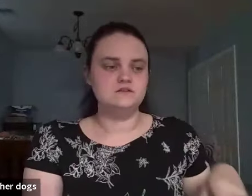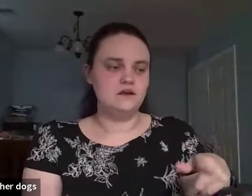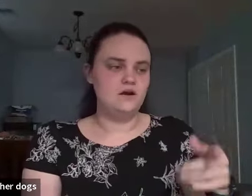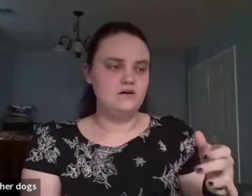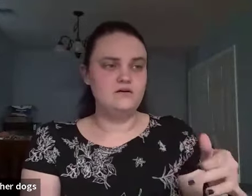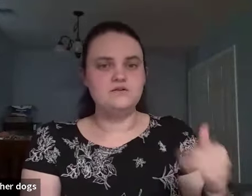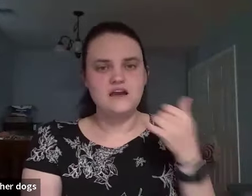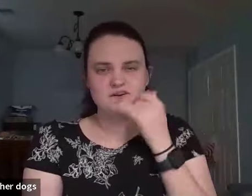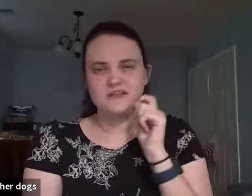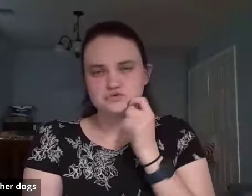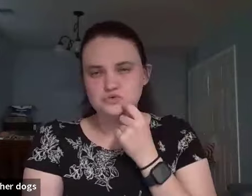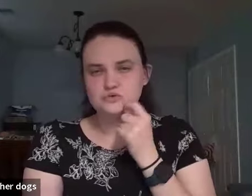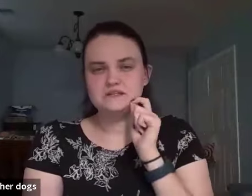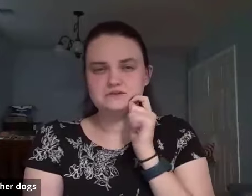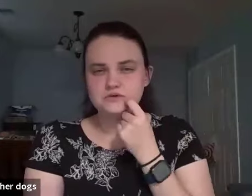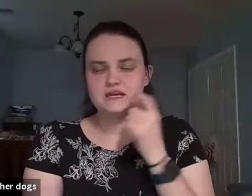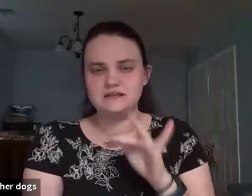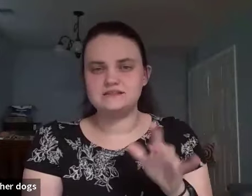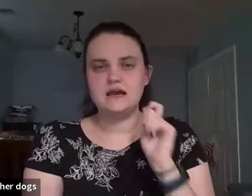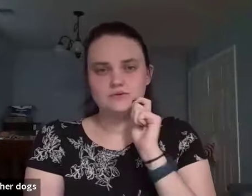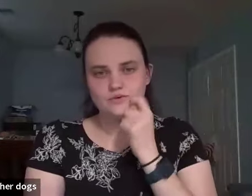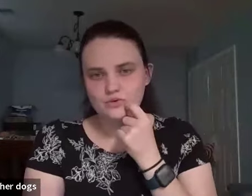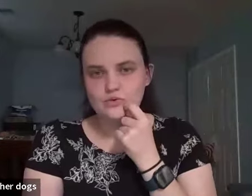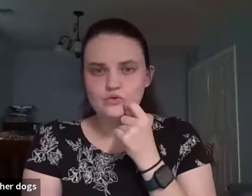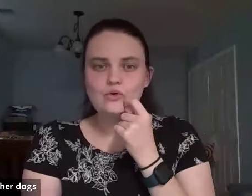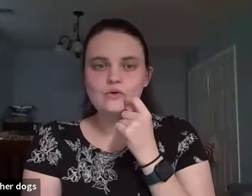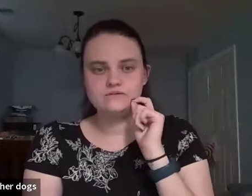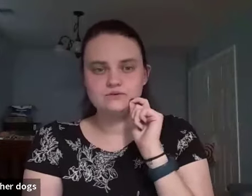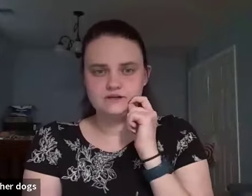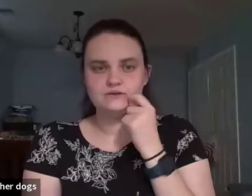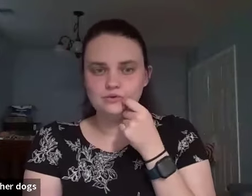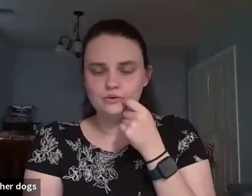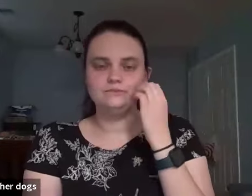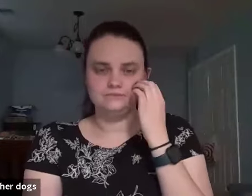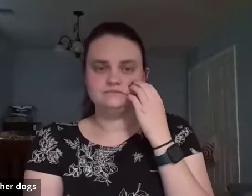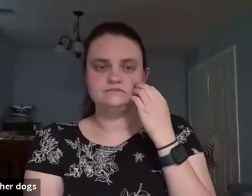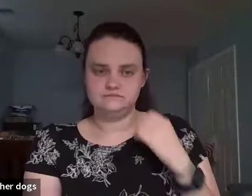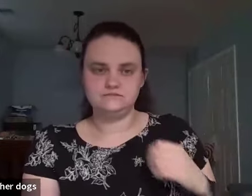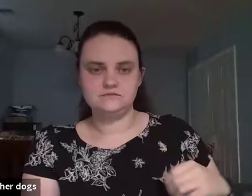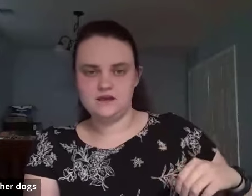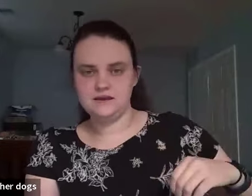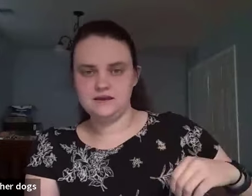like, oh, that phone, that's cool. It's cool that it does that. Cool. Sort of deal. Cool. Okay.